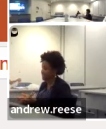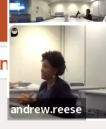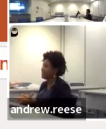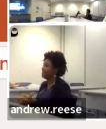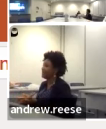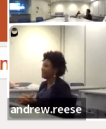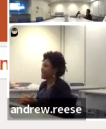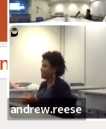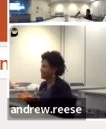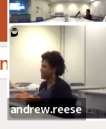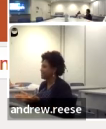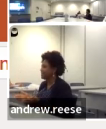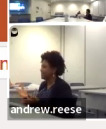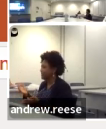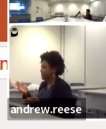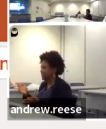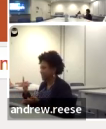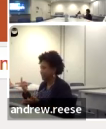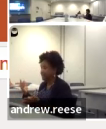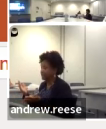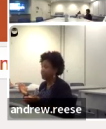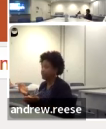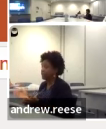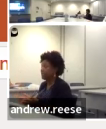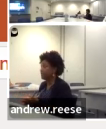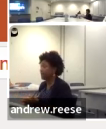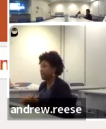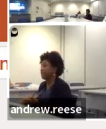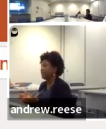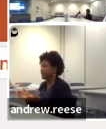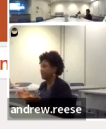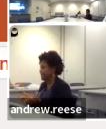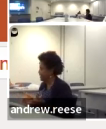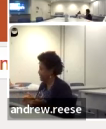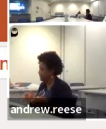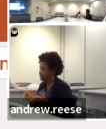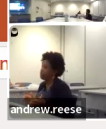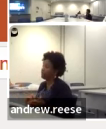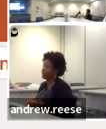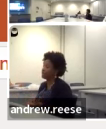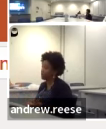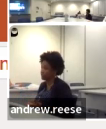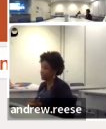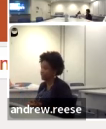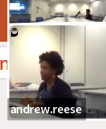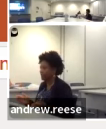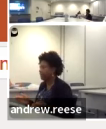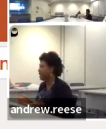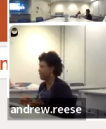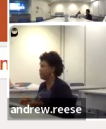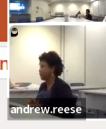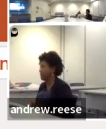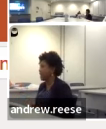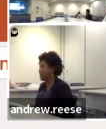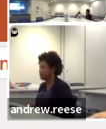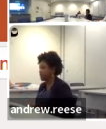to see that, let's say, example, somebody in DDA supervised housing. If you